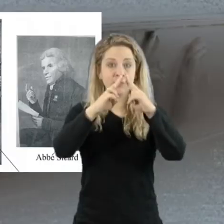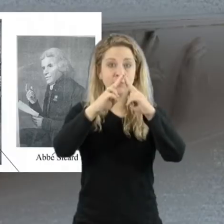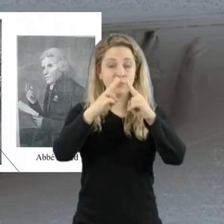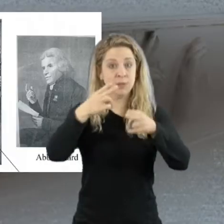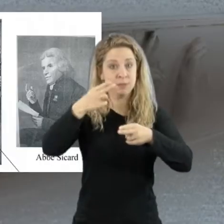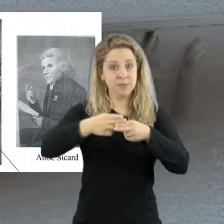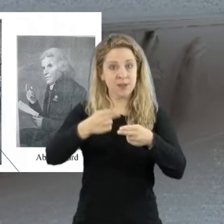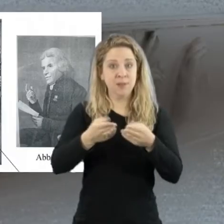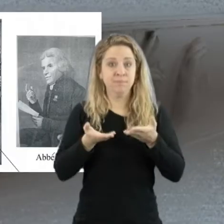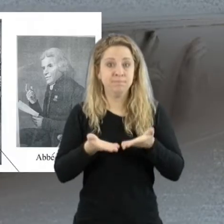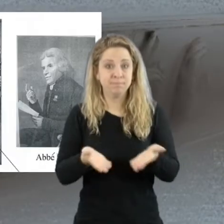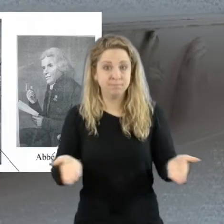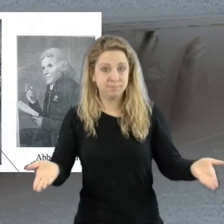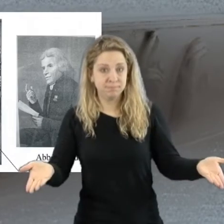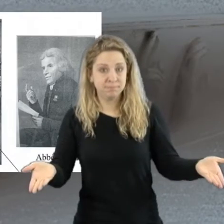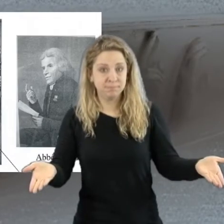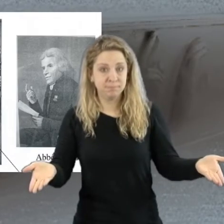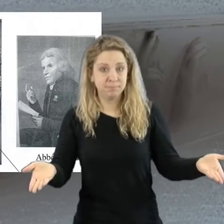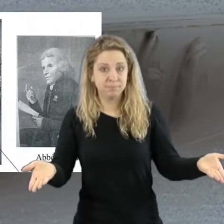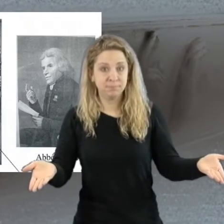You can see the French name here in your book.